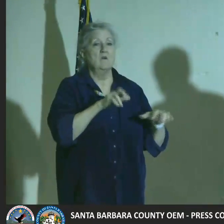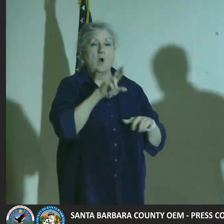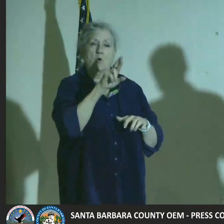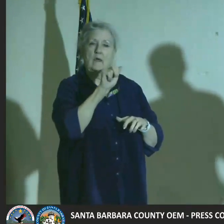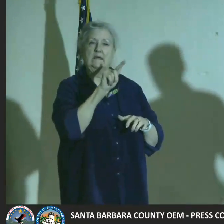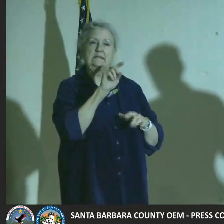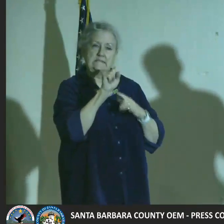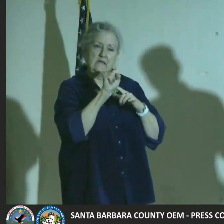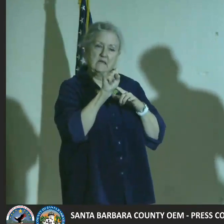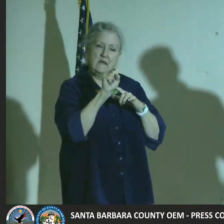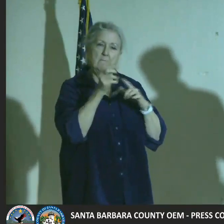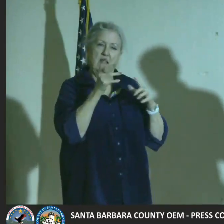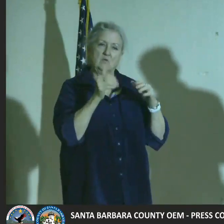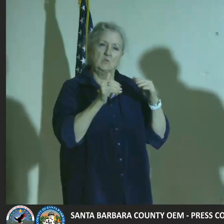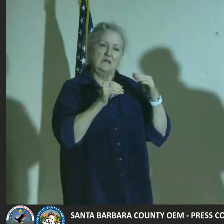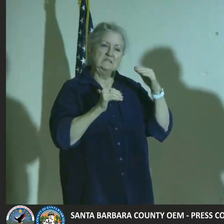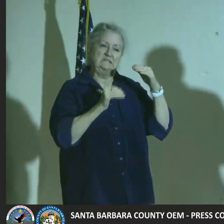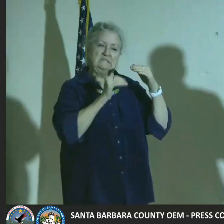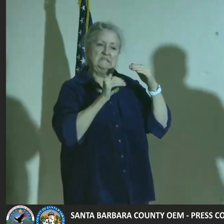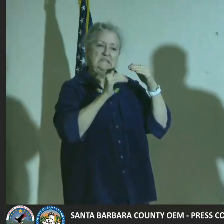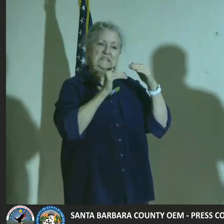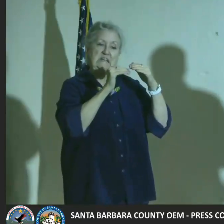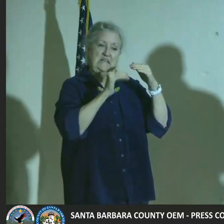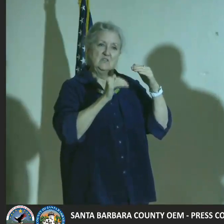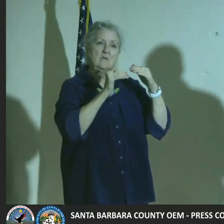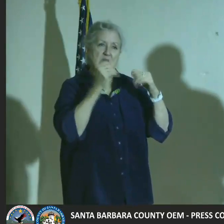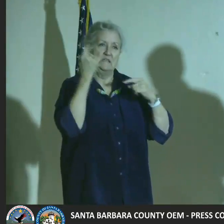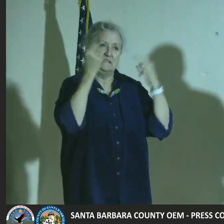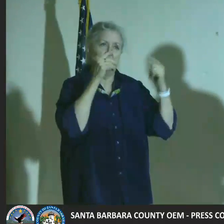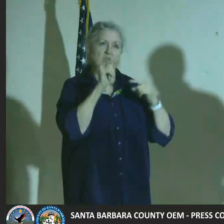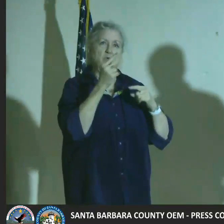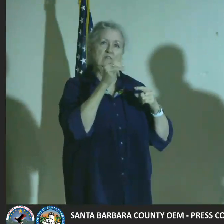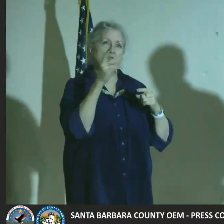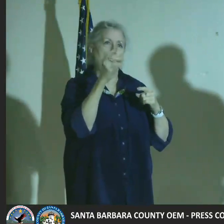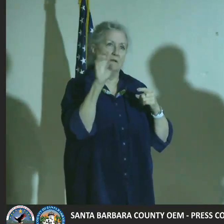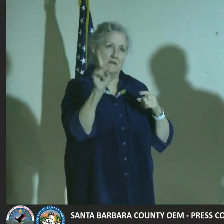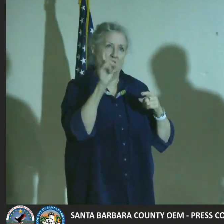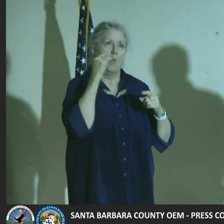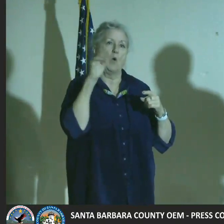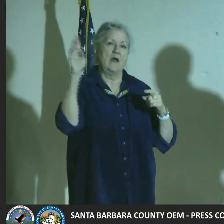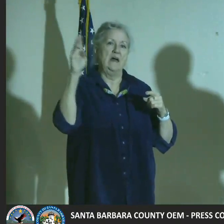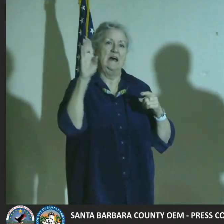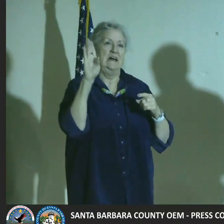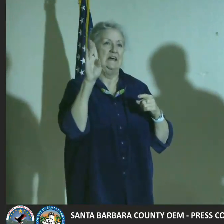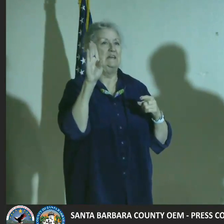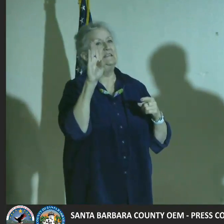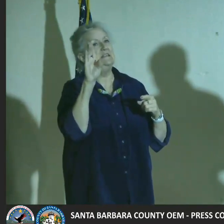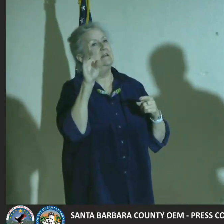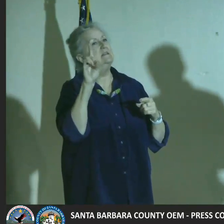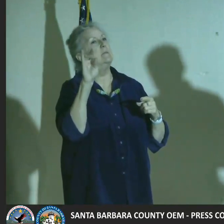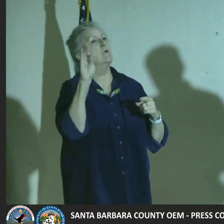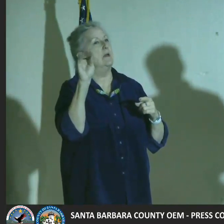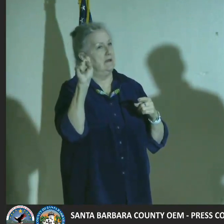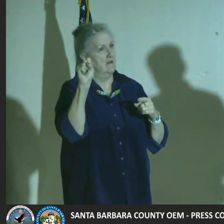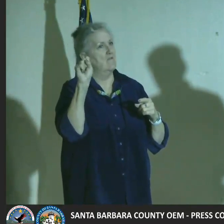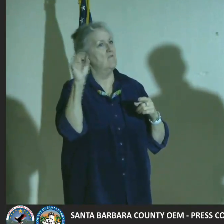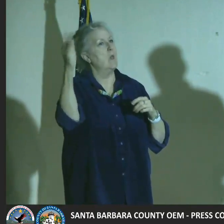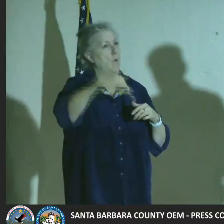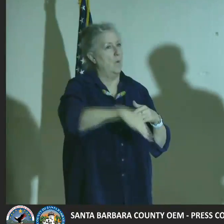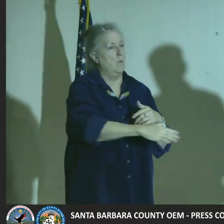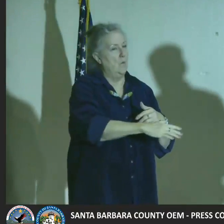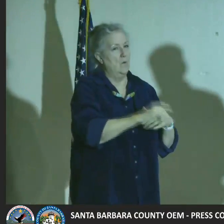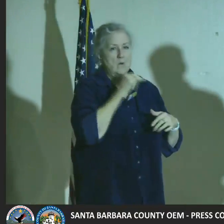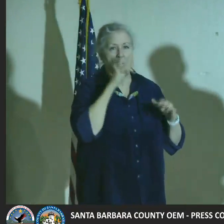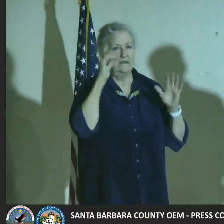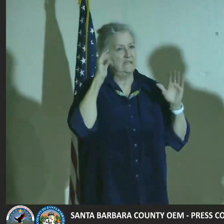might reach sort of the lower end of what's considered a threshold for debris flows. But we're not expecting any of those rainfall